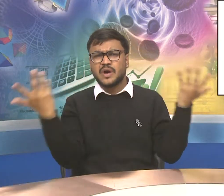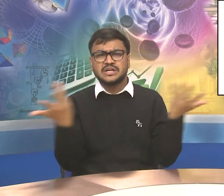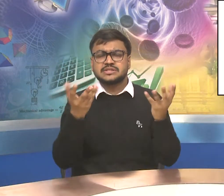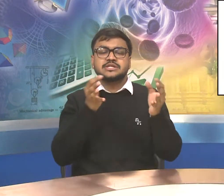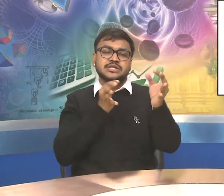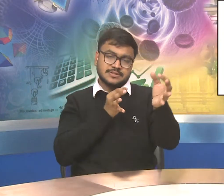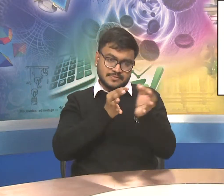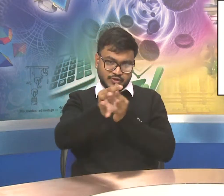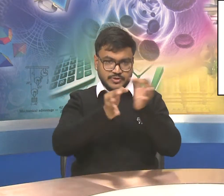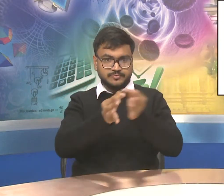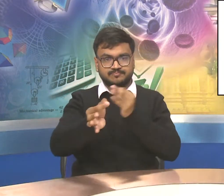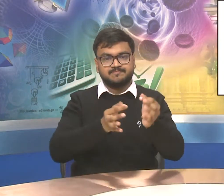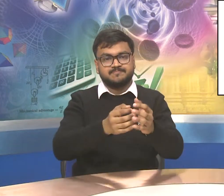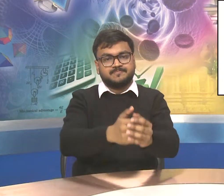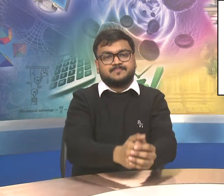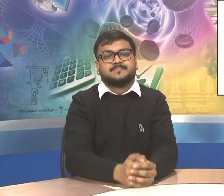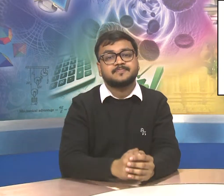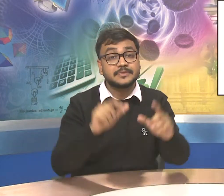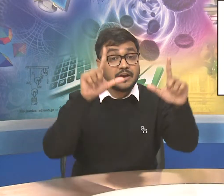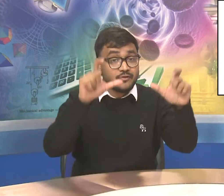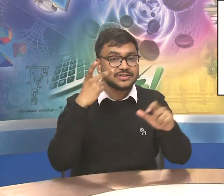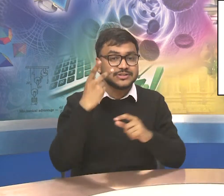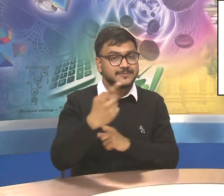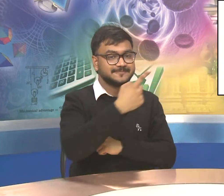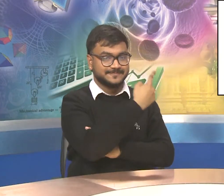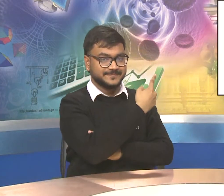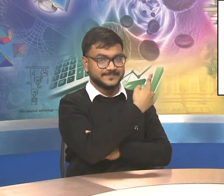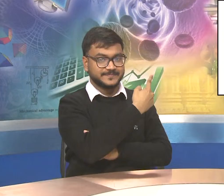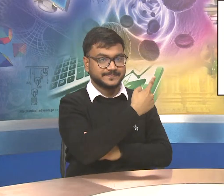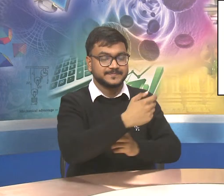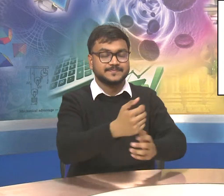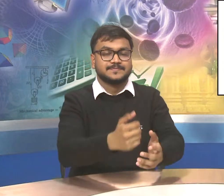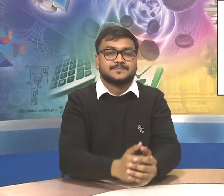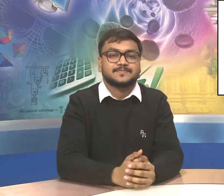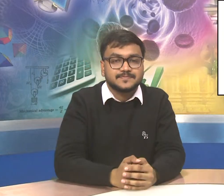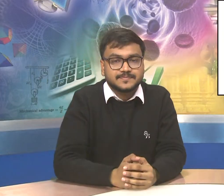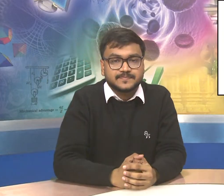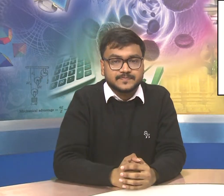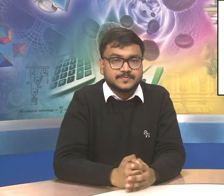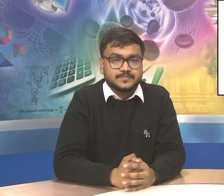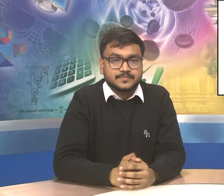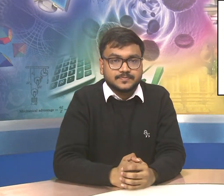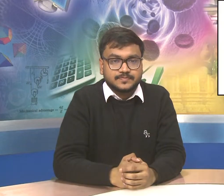There are total 7 types of services. We'll look it further.